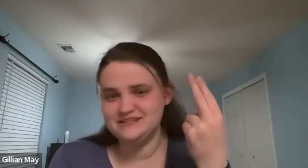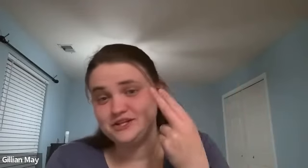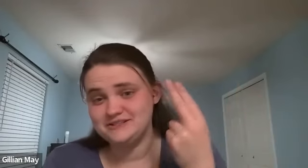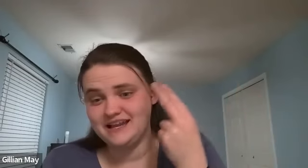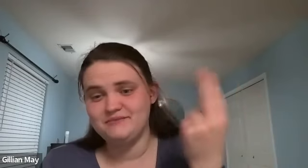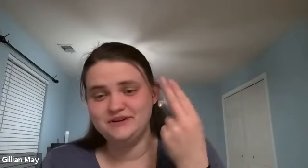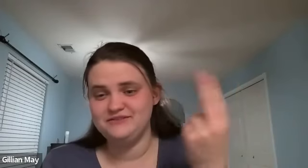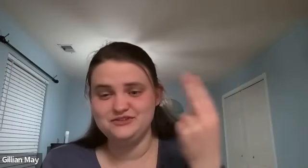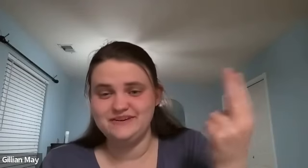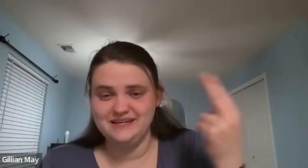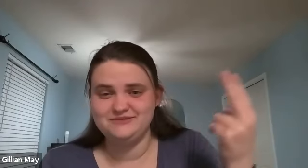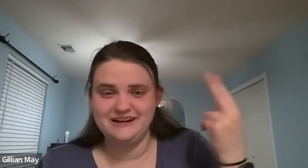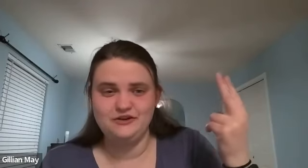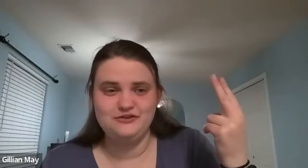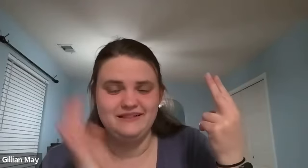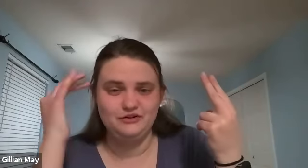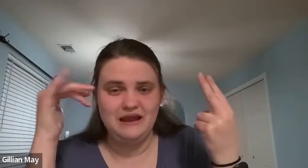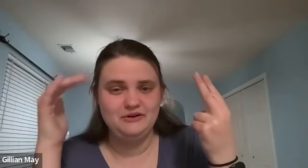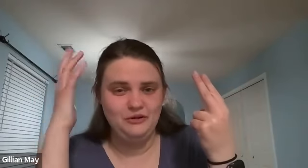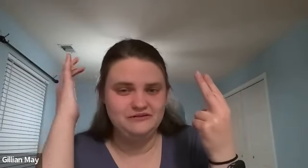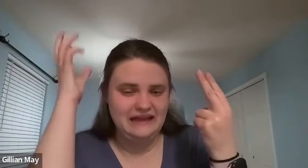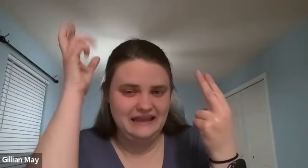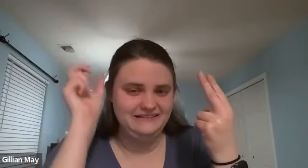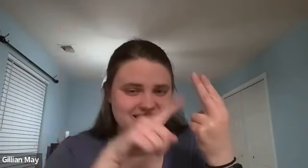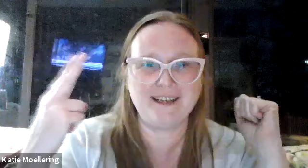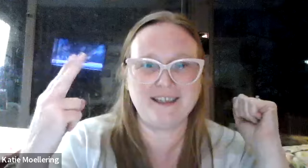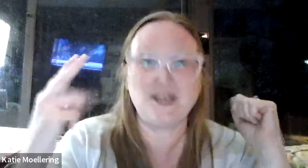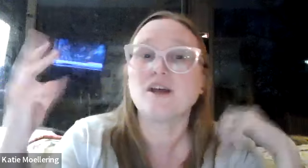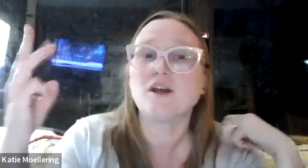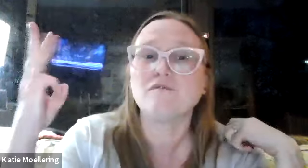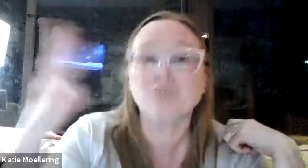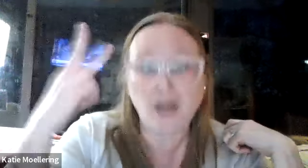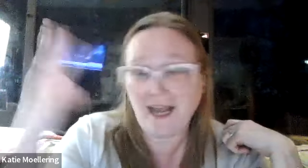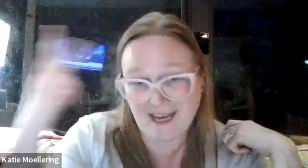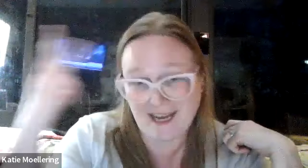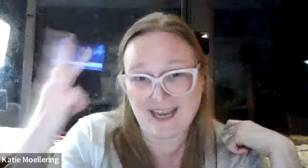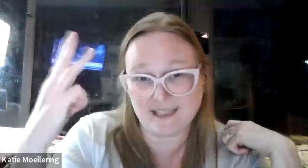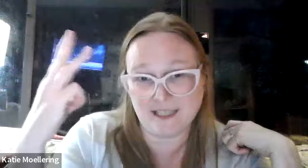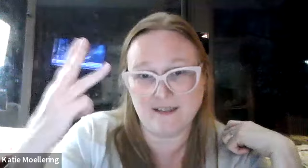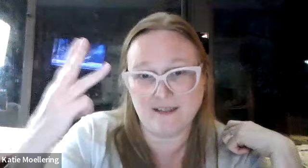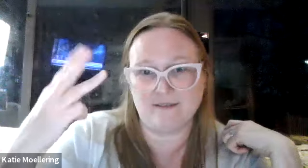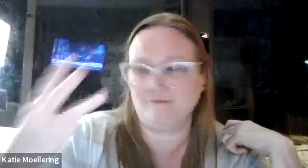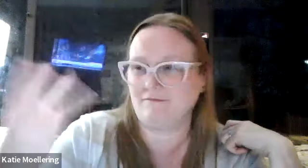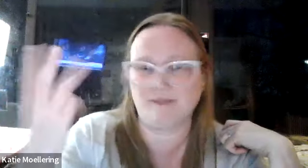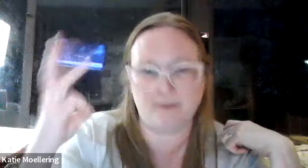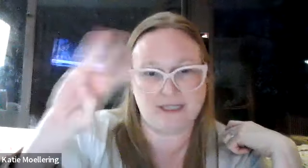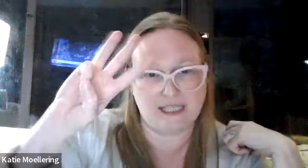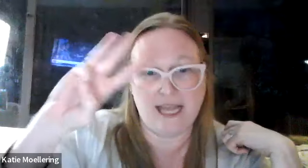is Thursday. I'm going to confuse you if I keep trying to go through my little rabbit Okay, hole. Thursday. Thursday, yeah. Friday has the, I mean, it's like an